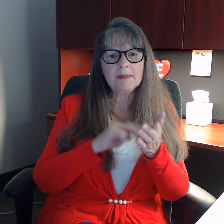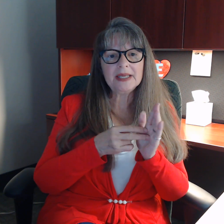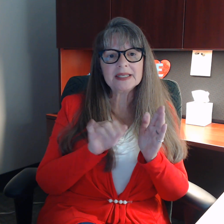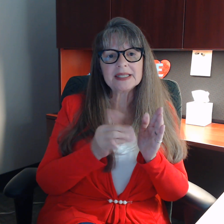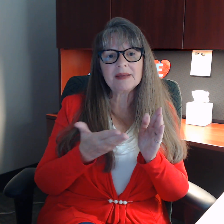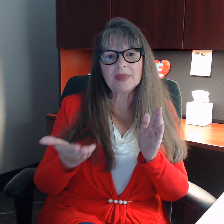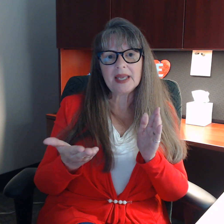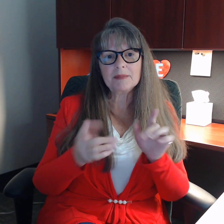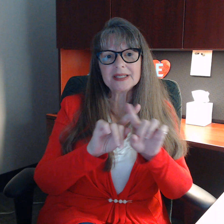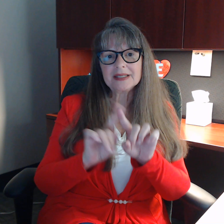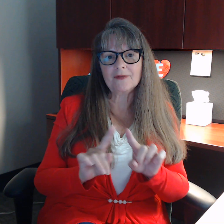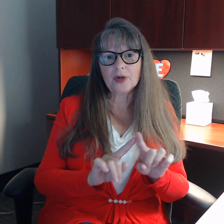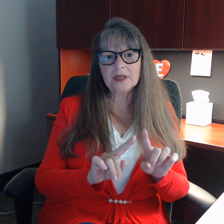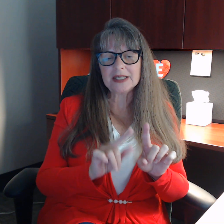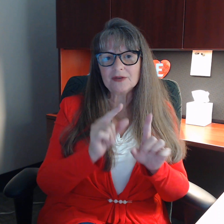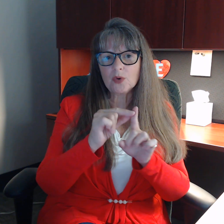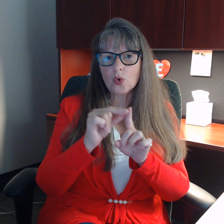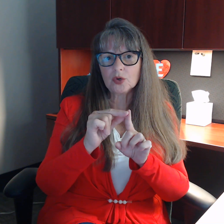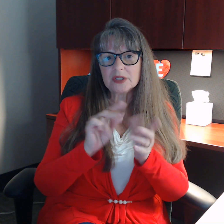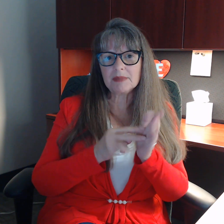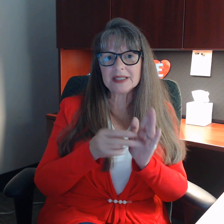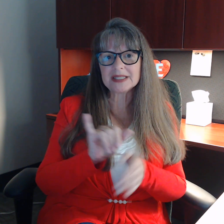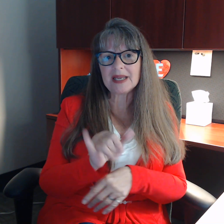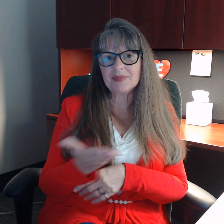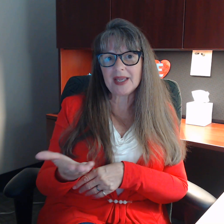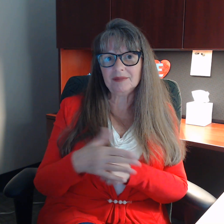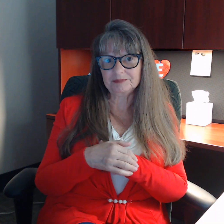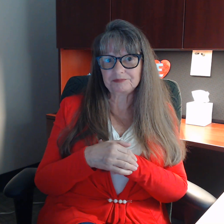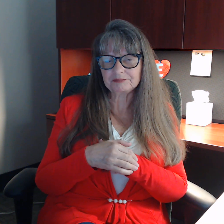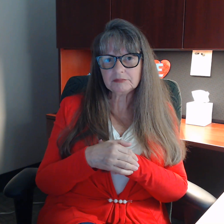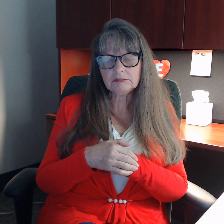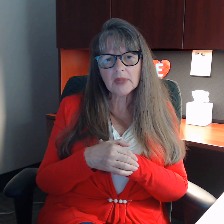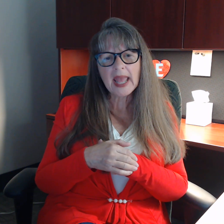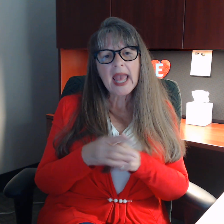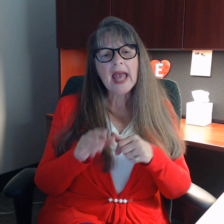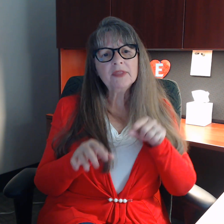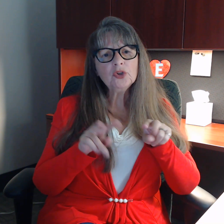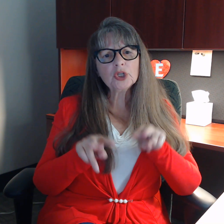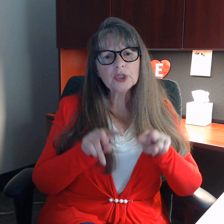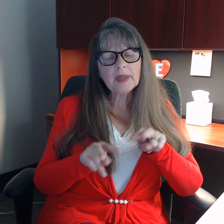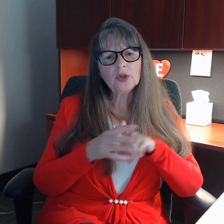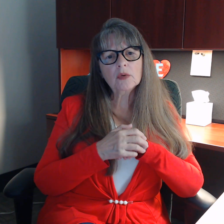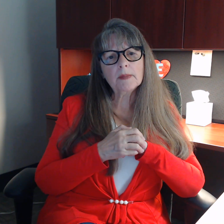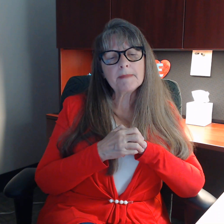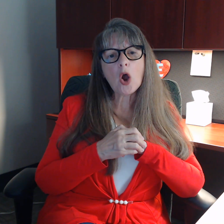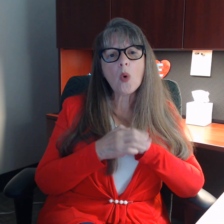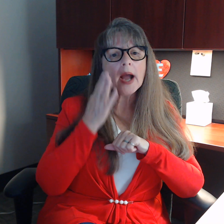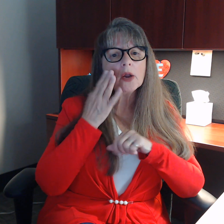mean the same thing, but it's different words that mean the same thing. And then you can look at that and you're going, oh, I know the